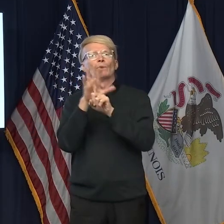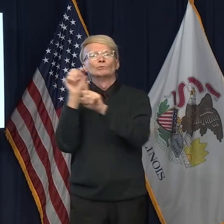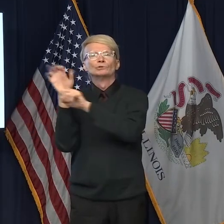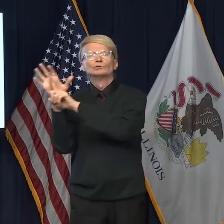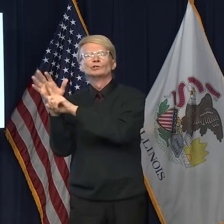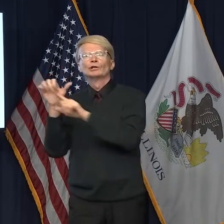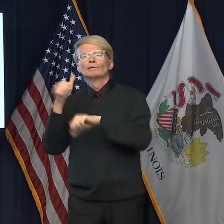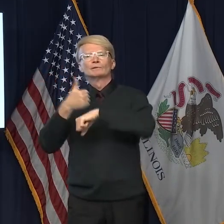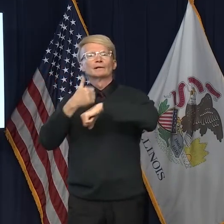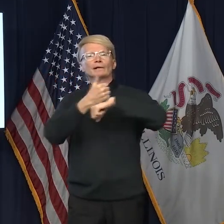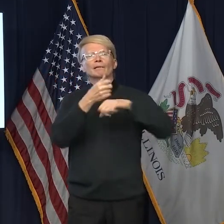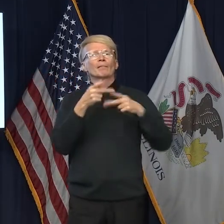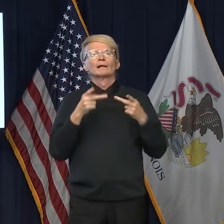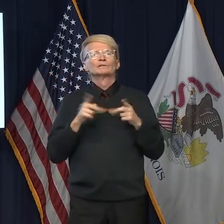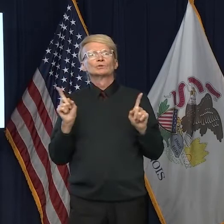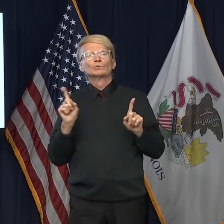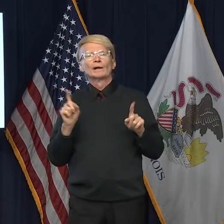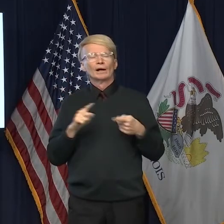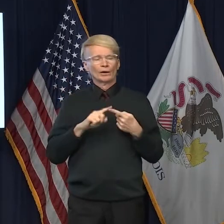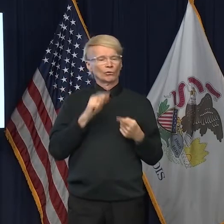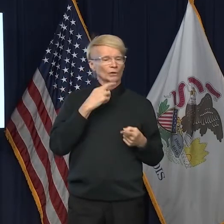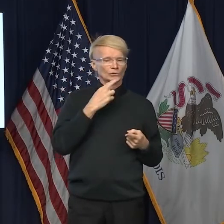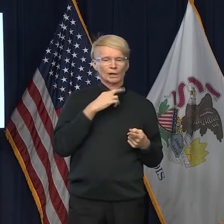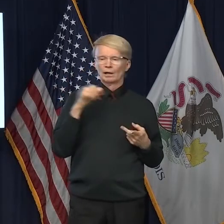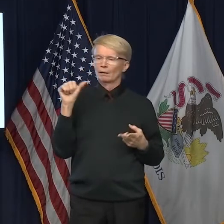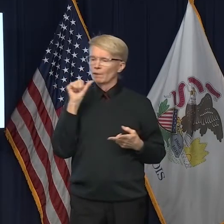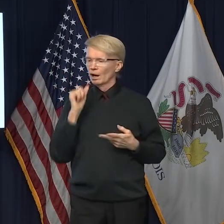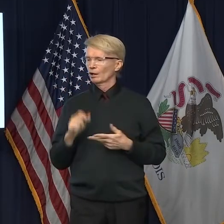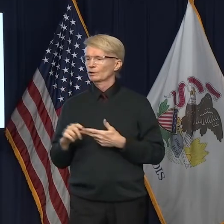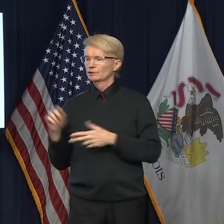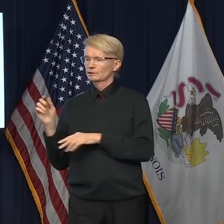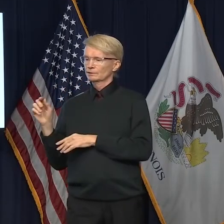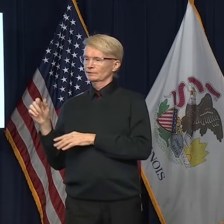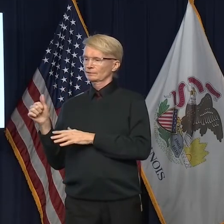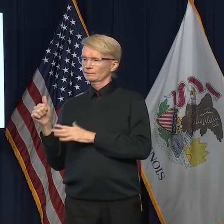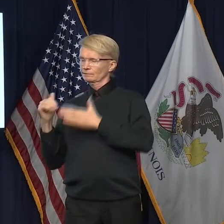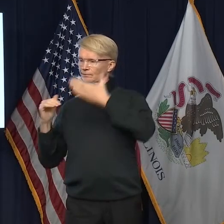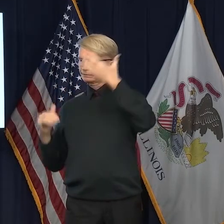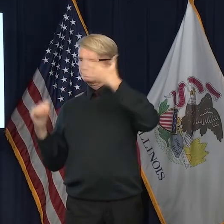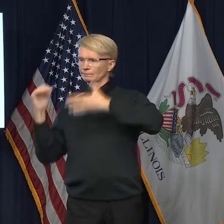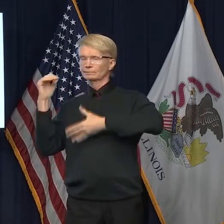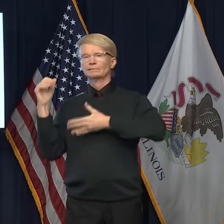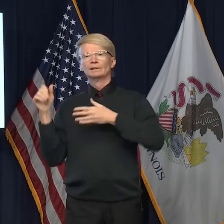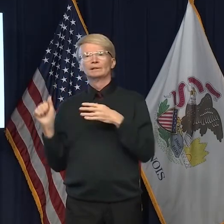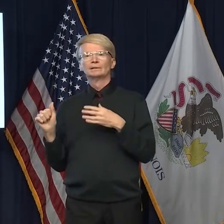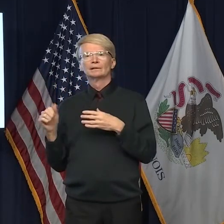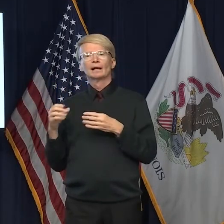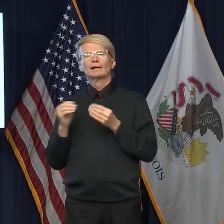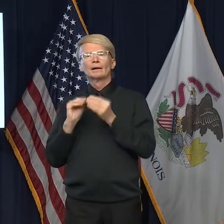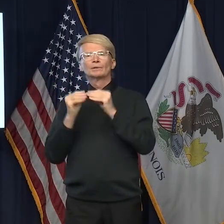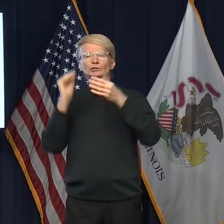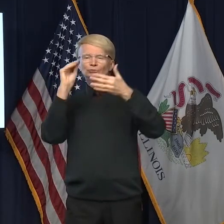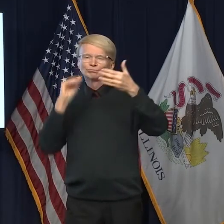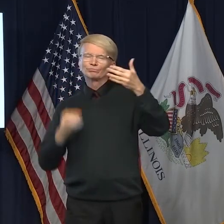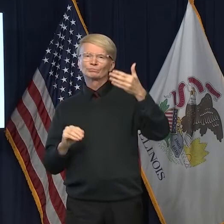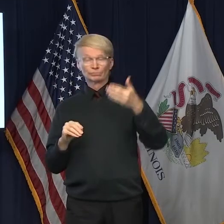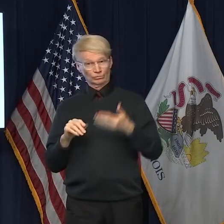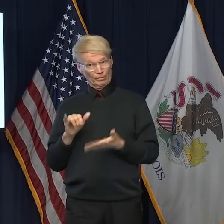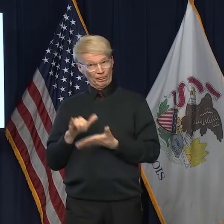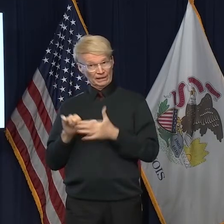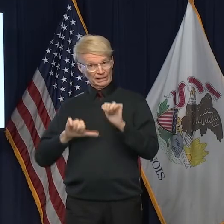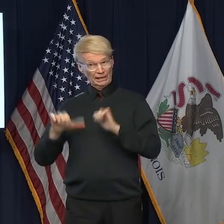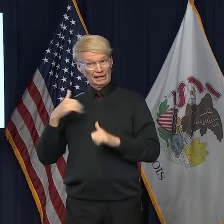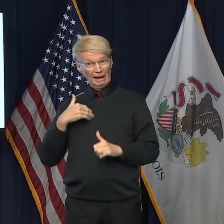the list. Restaurants and bars were 10th on the list. And gym and youth sports weren't even on it. With this new science, will you roll back the